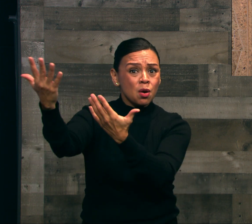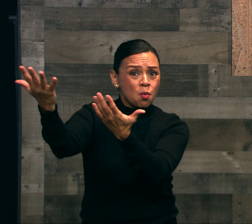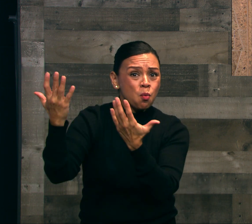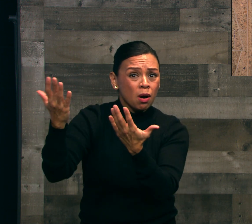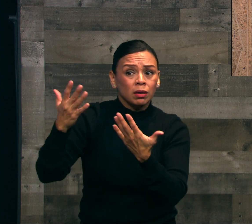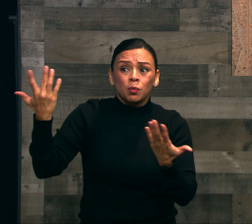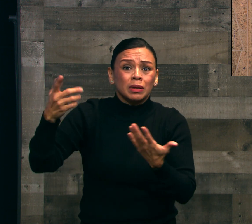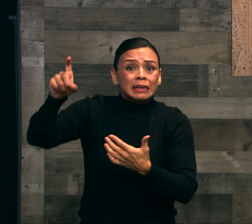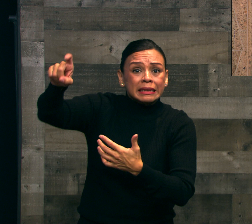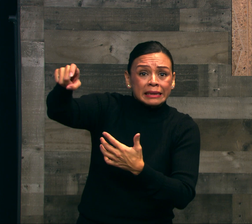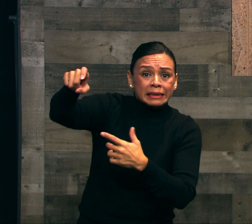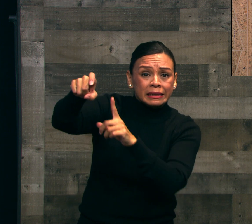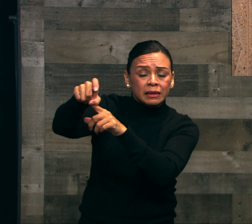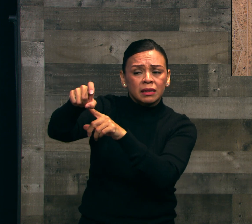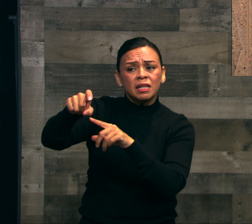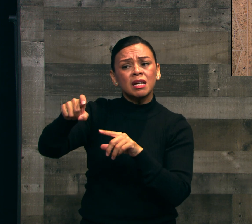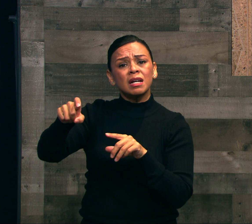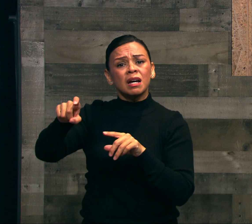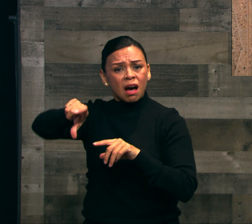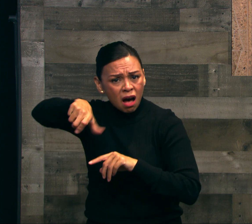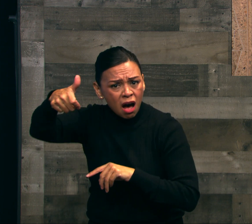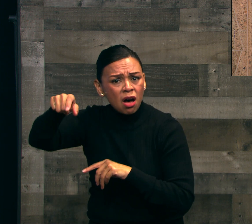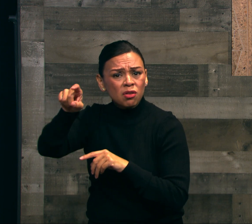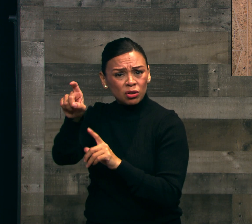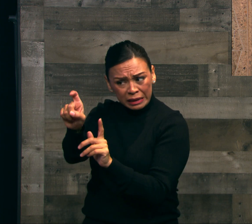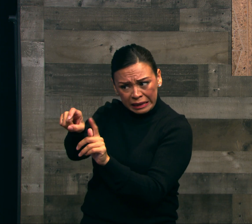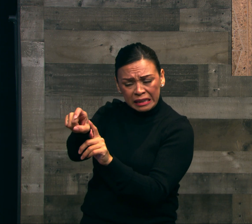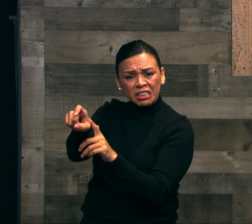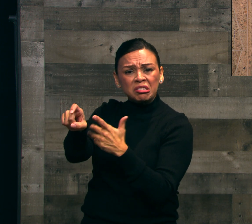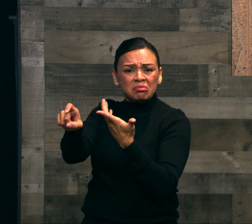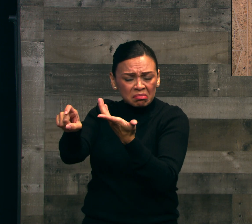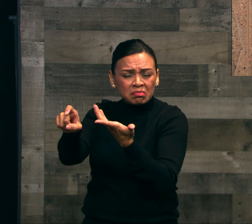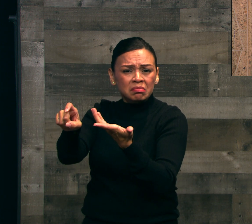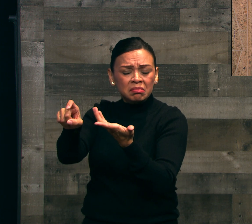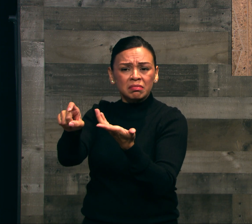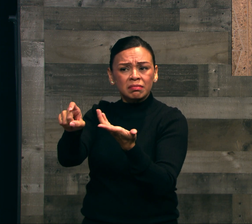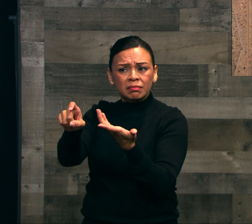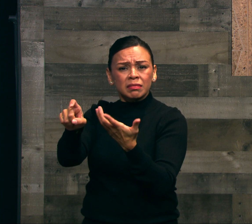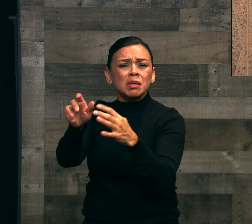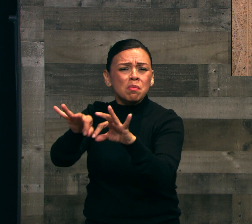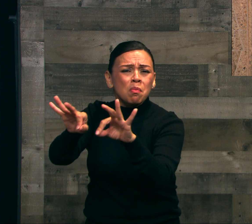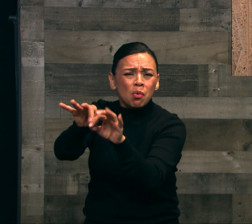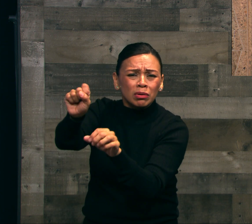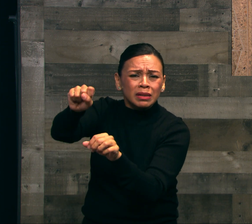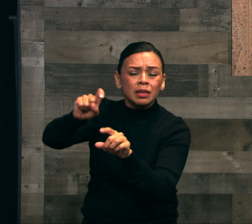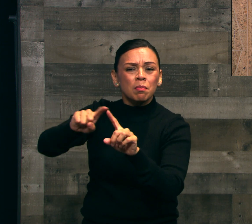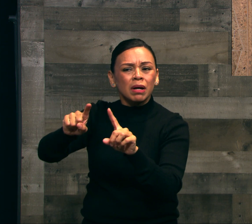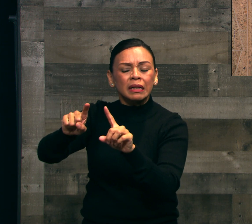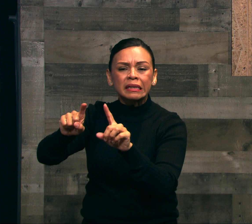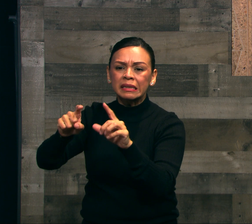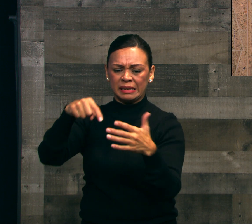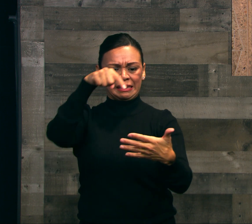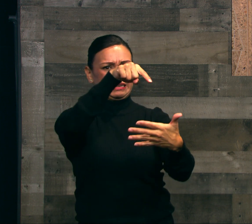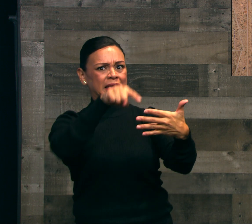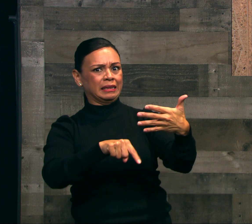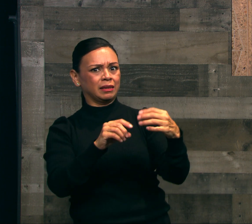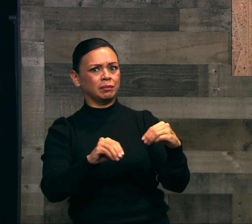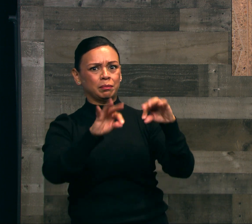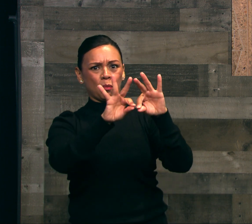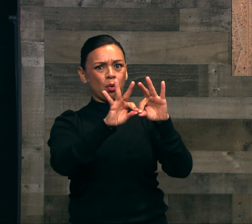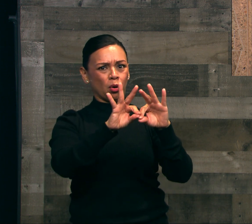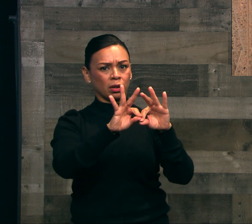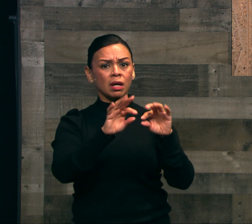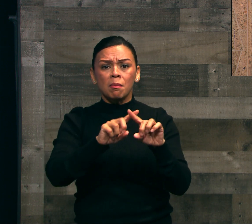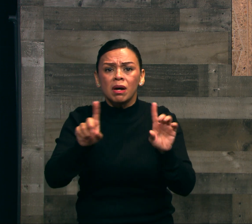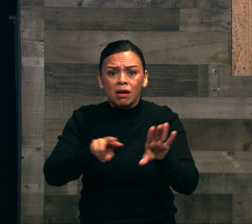other voices, but they were small, and therefore they didn't deserve or didn't call forth